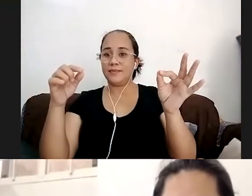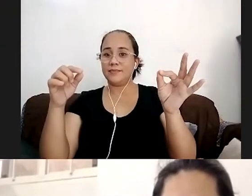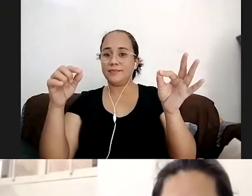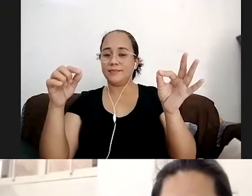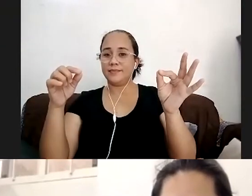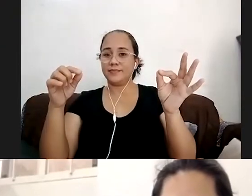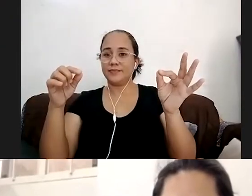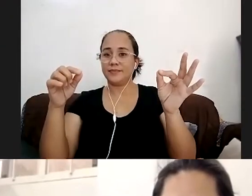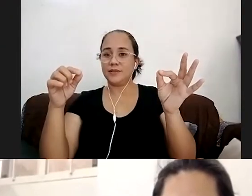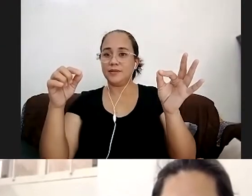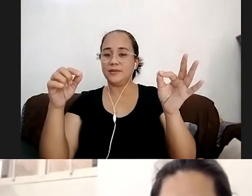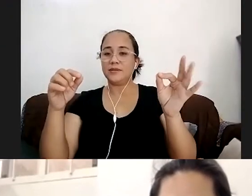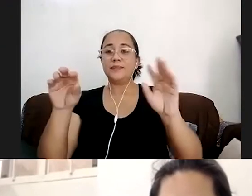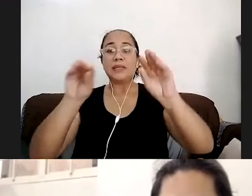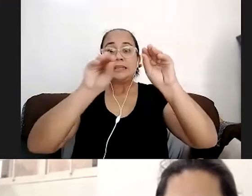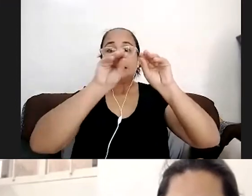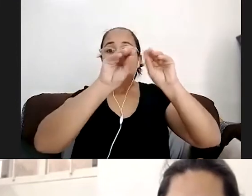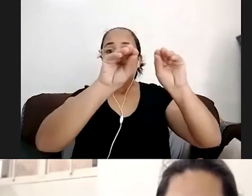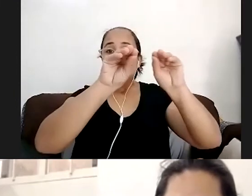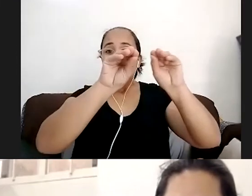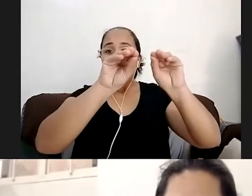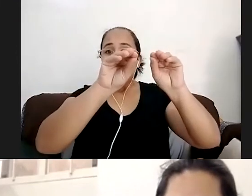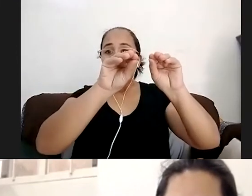Okay, sir. Teaching English is fun.